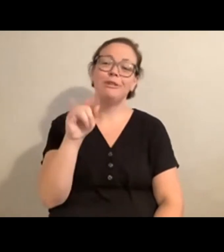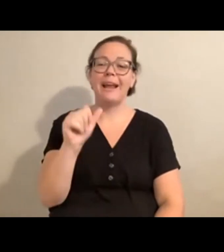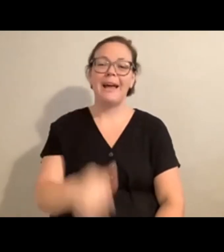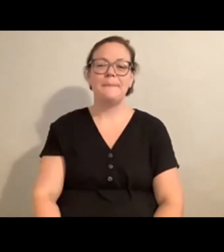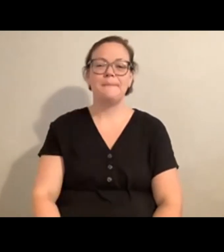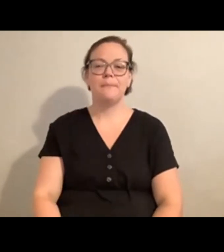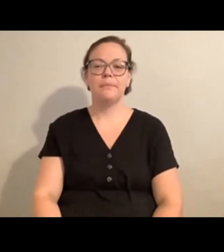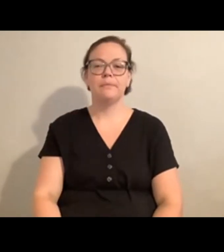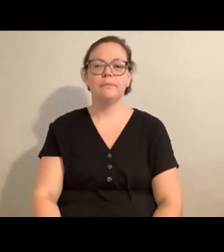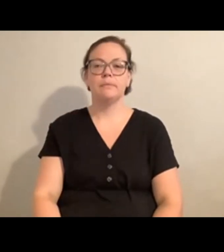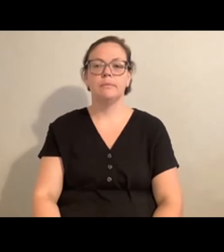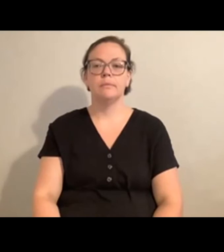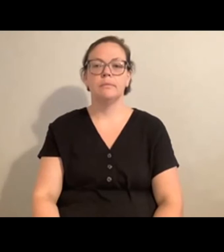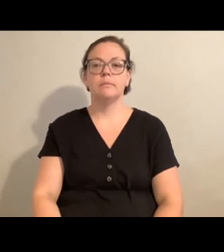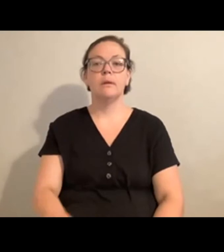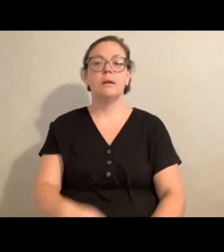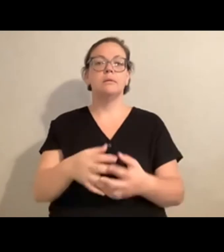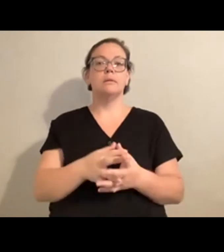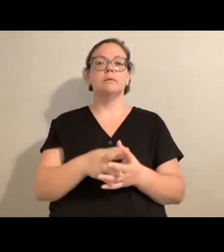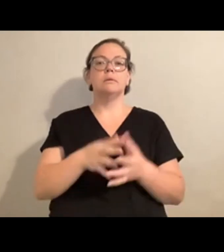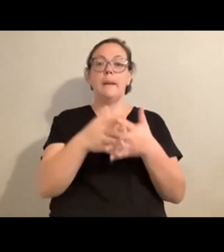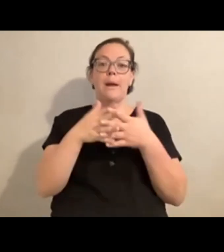Okay. American Wedding.